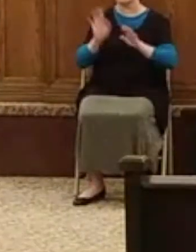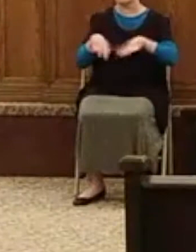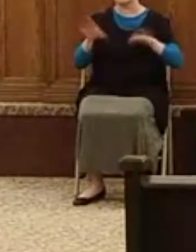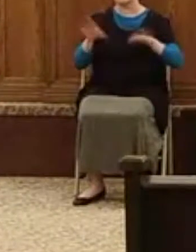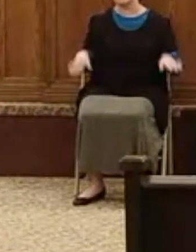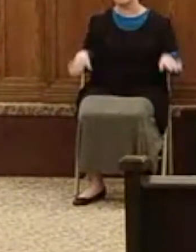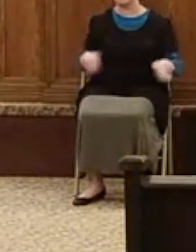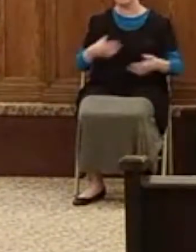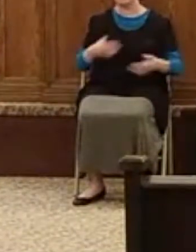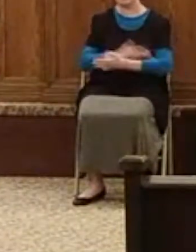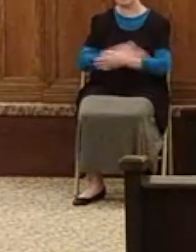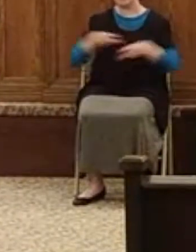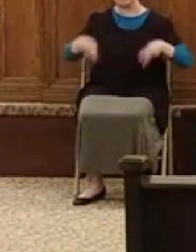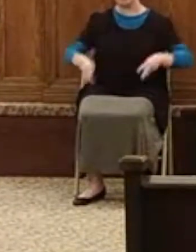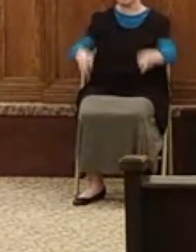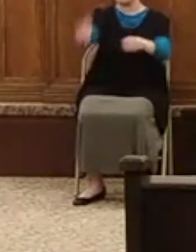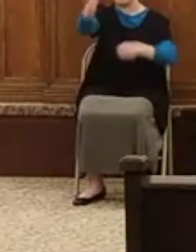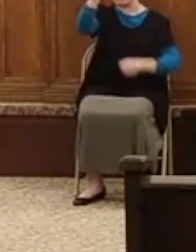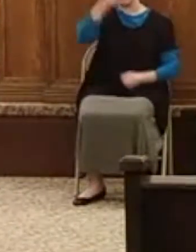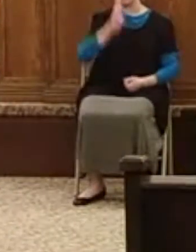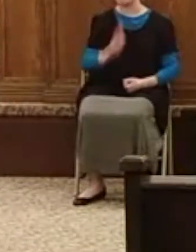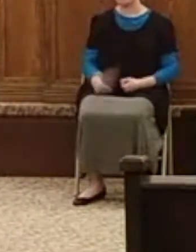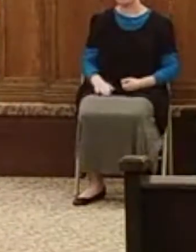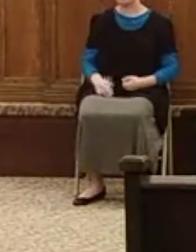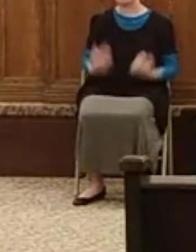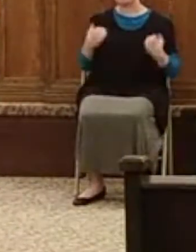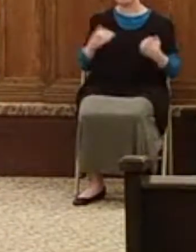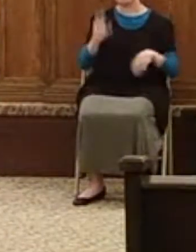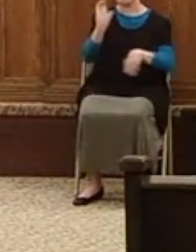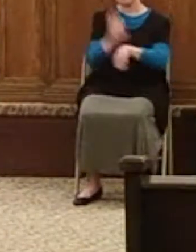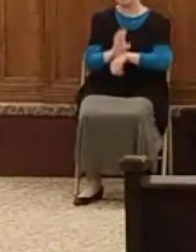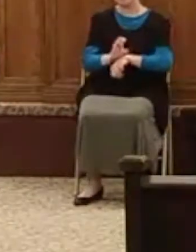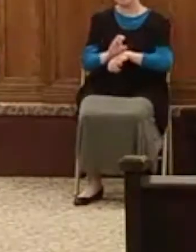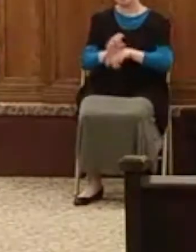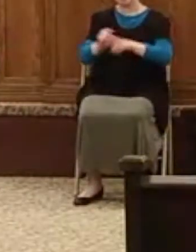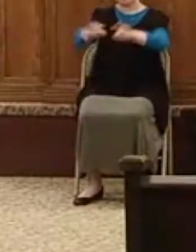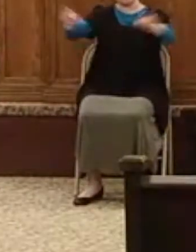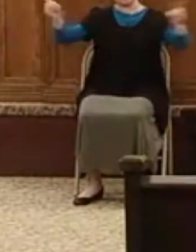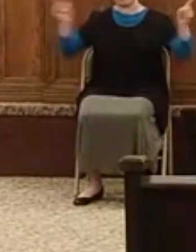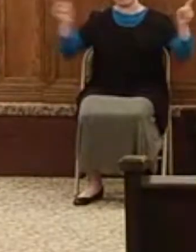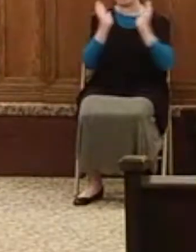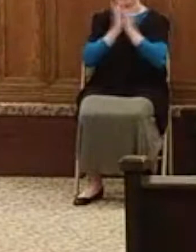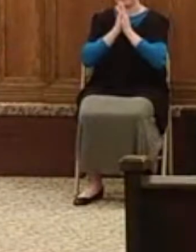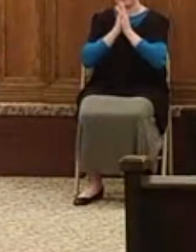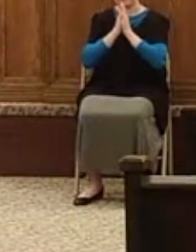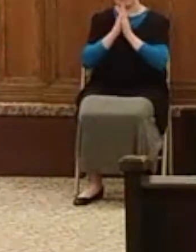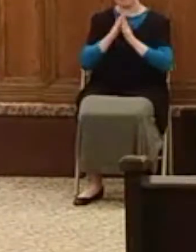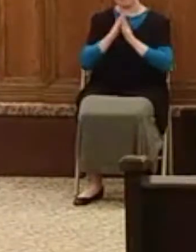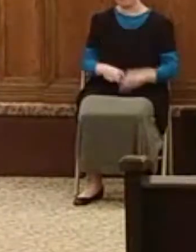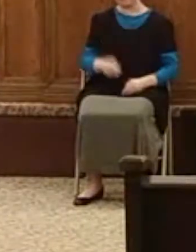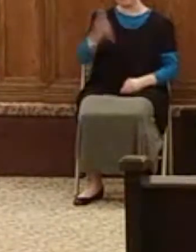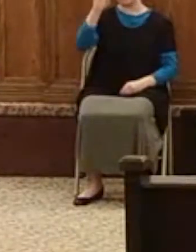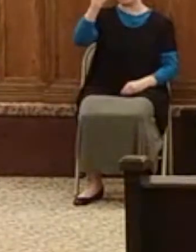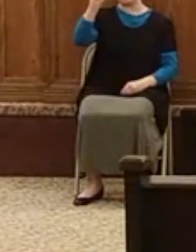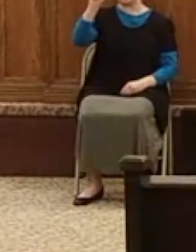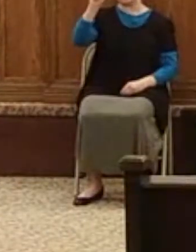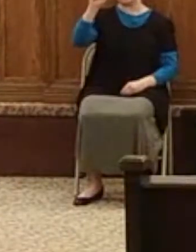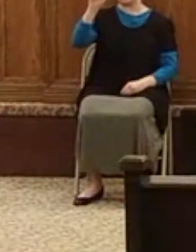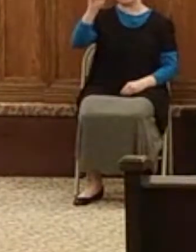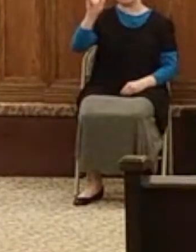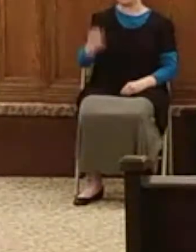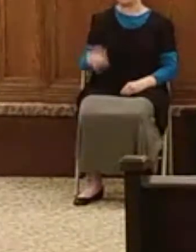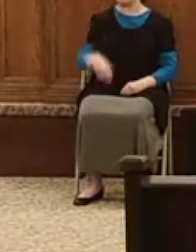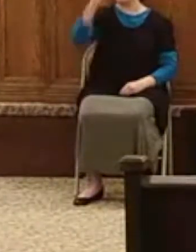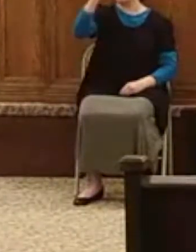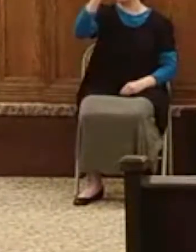in and nourish them in the ways of God. You wouldn't have a church to surround you in prayer if it wasn't for Calvary, if